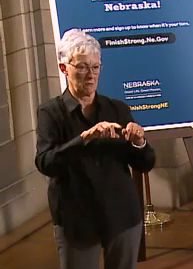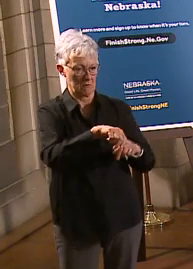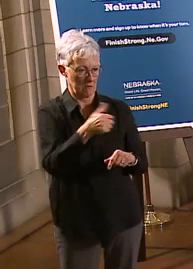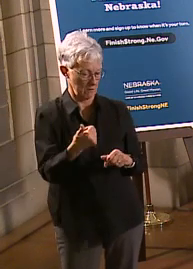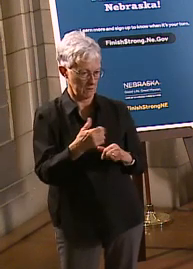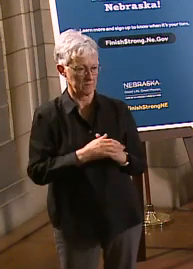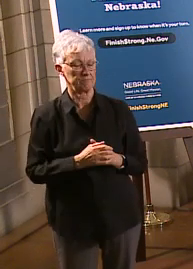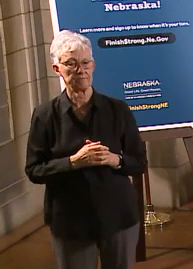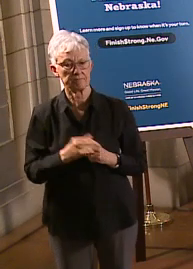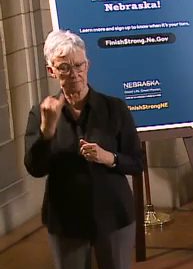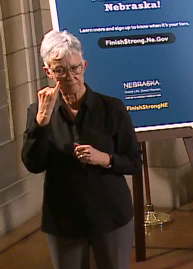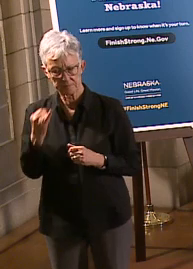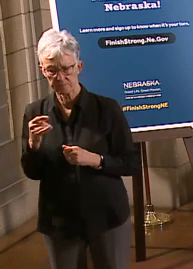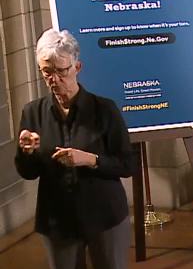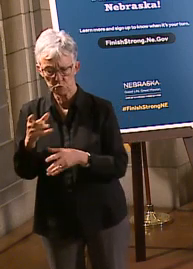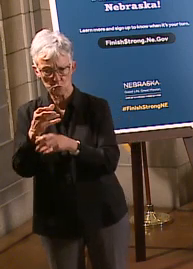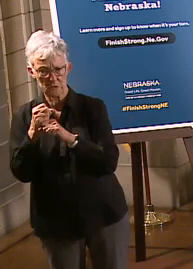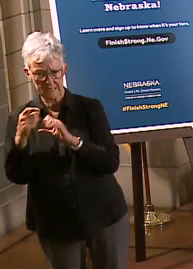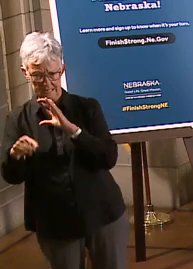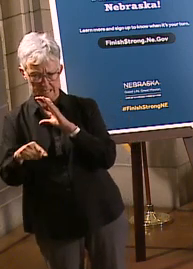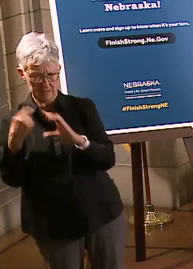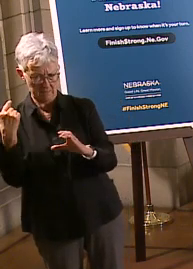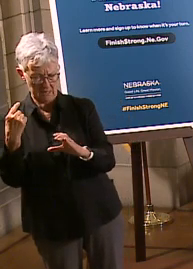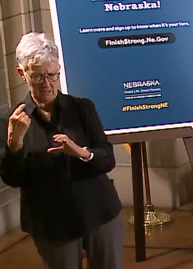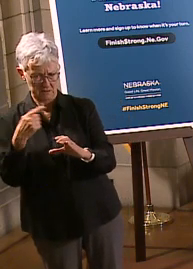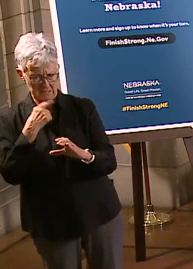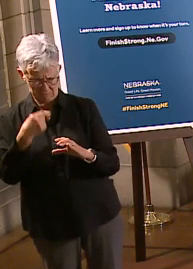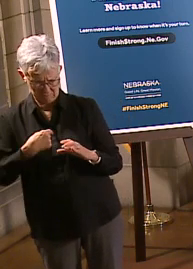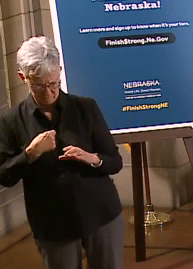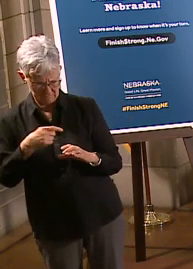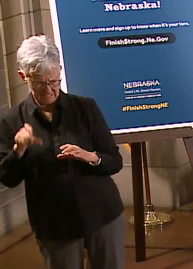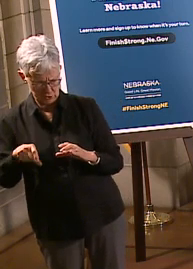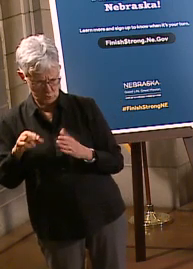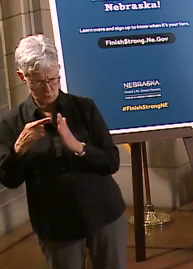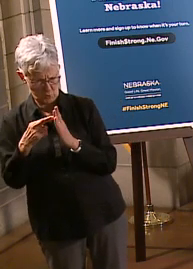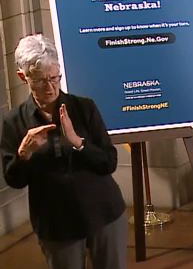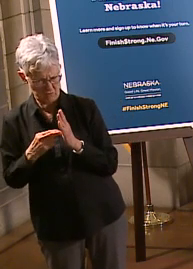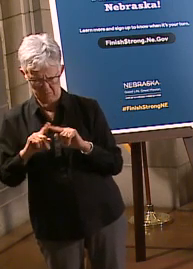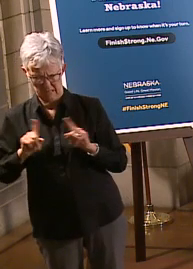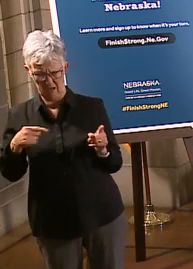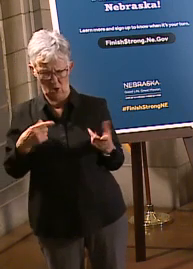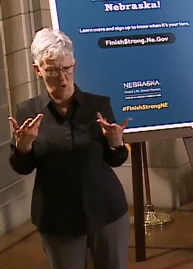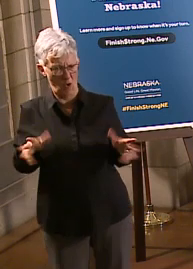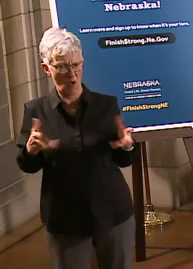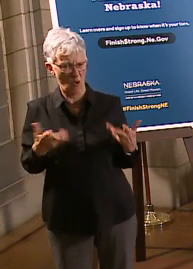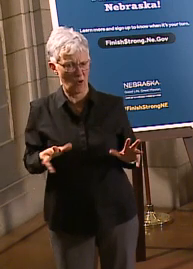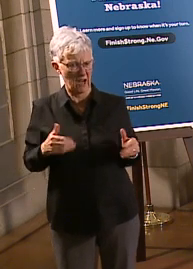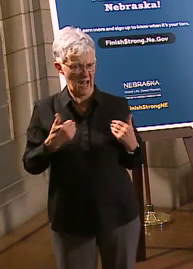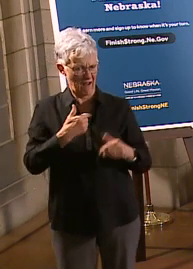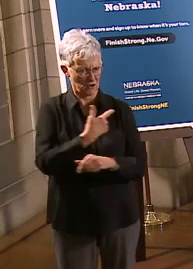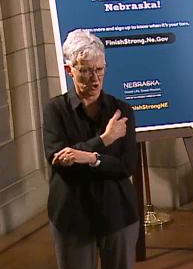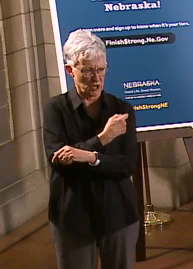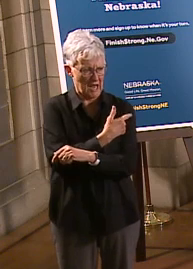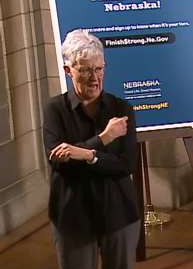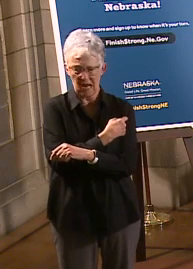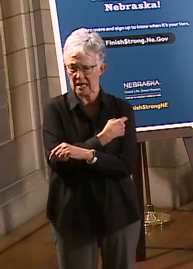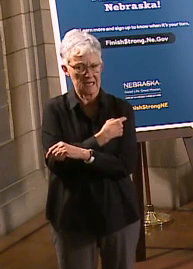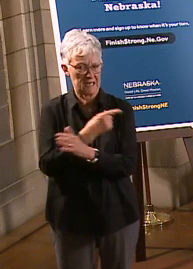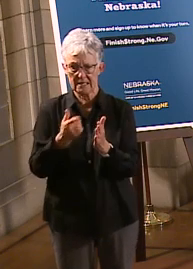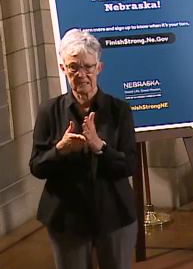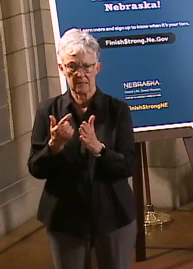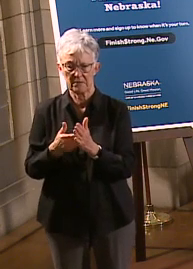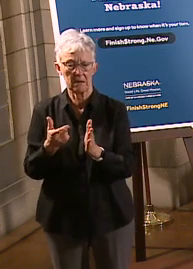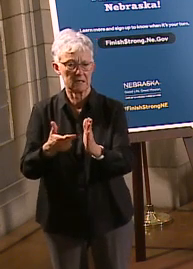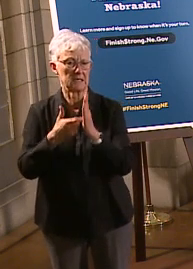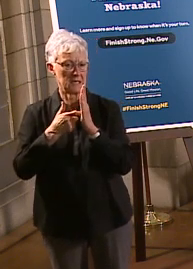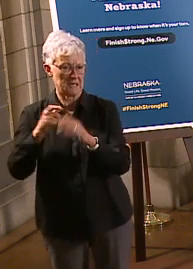and you've already been vaccinated, then don't worry about that. Some of this data takes a little bit of time to flow through the systems, and